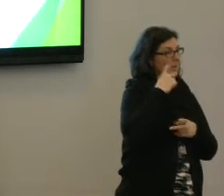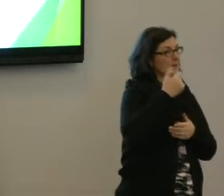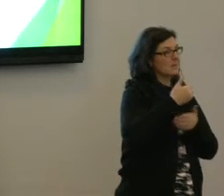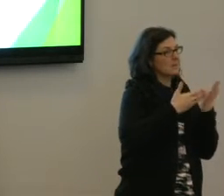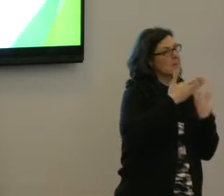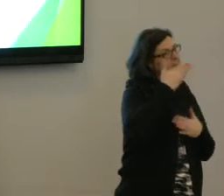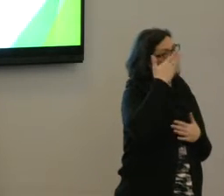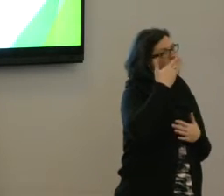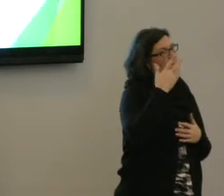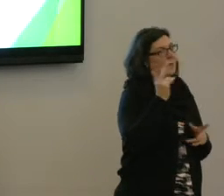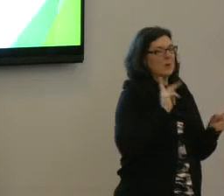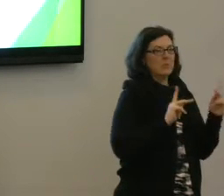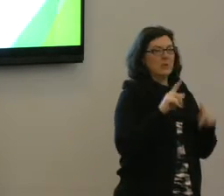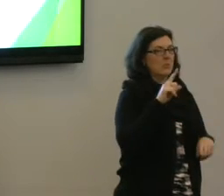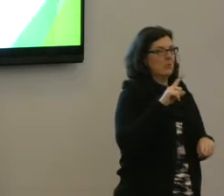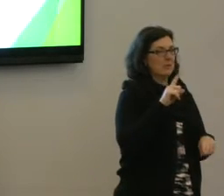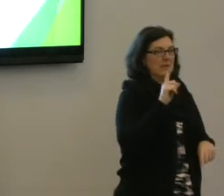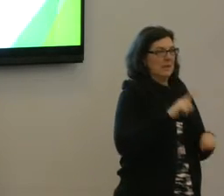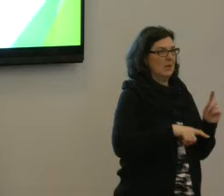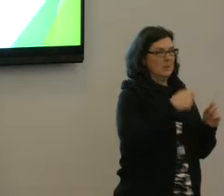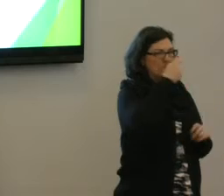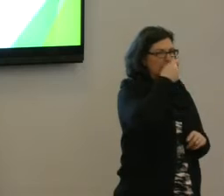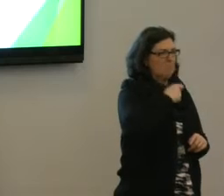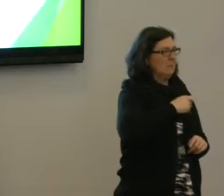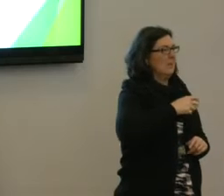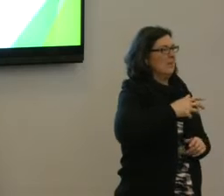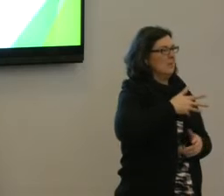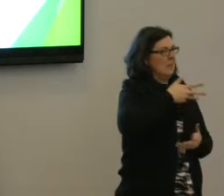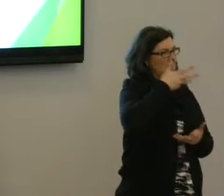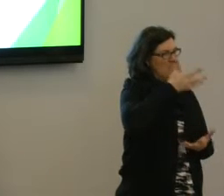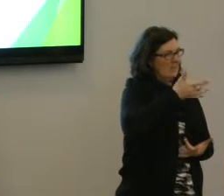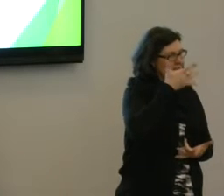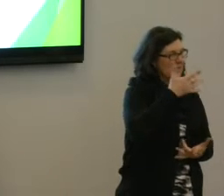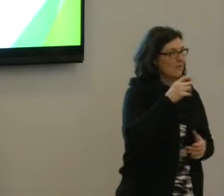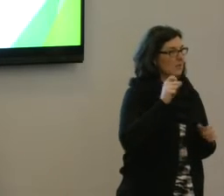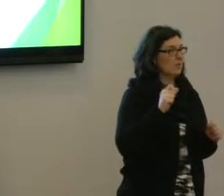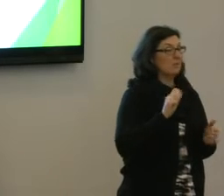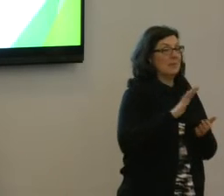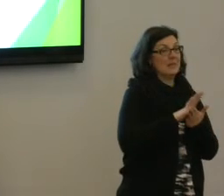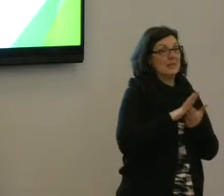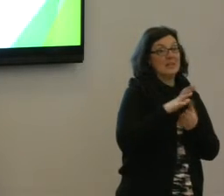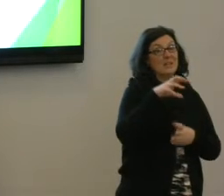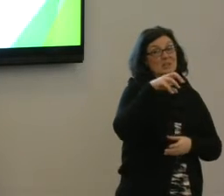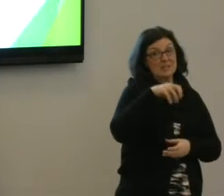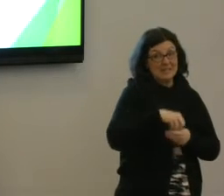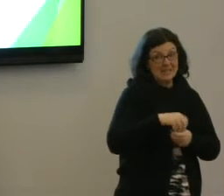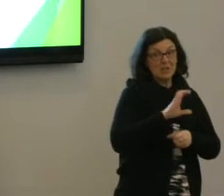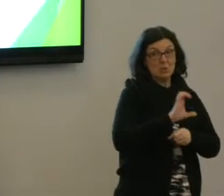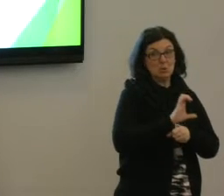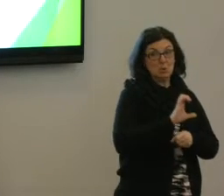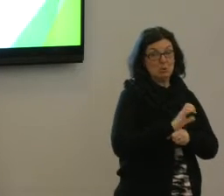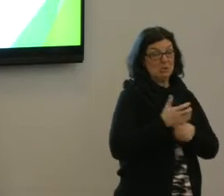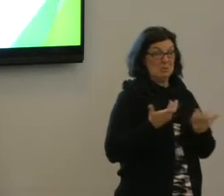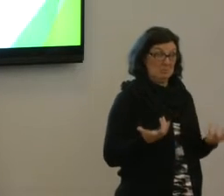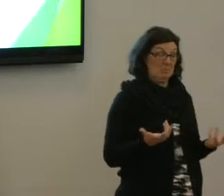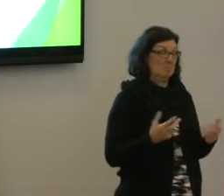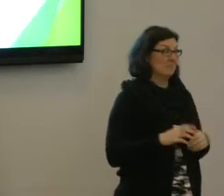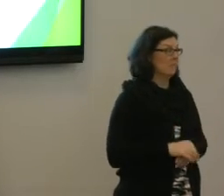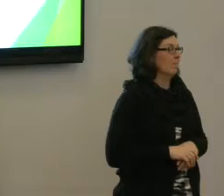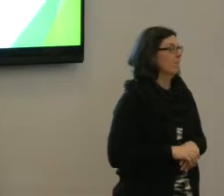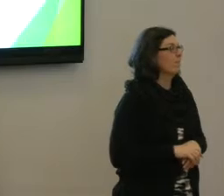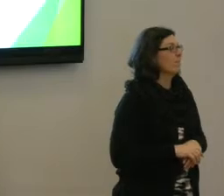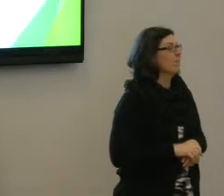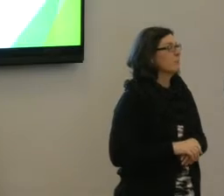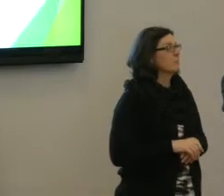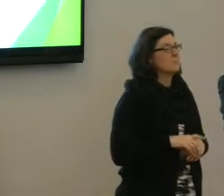fragrances people cannot stand. It will make them sick. And it could be the cleaners used in your church, the cleaning agent used in your church. So there